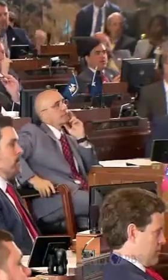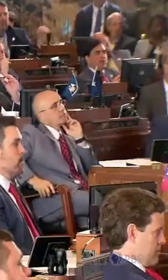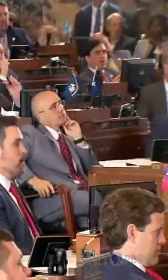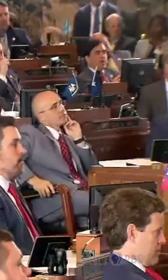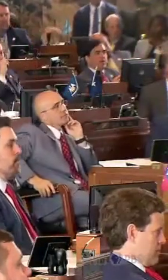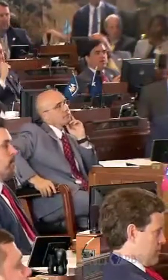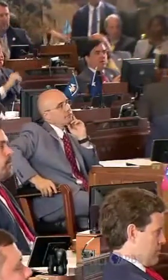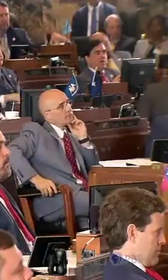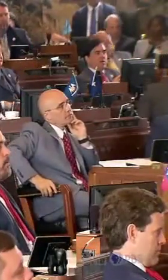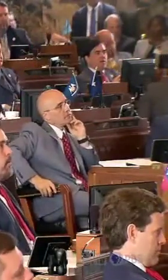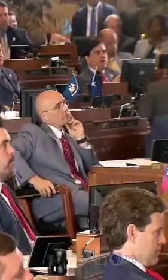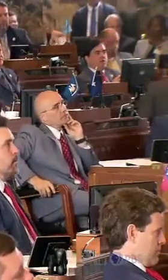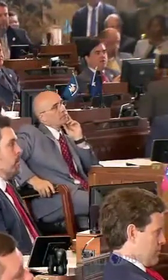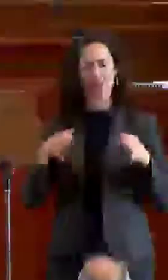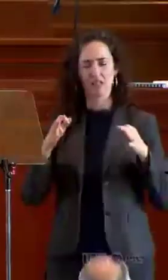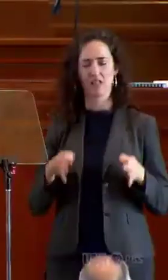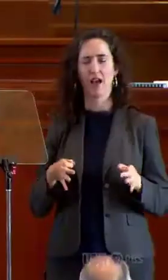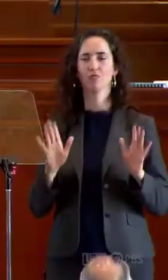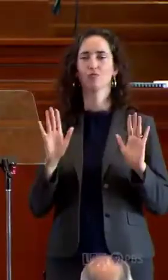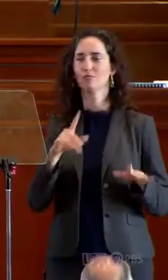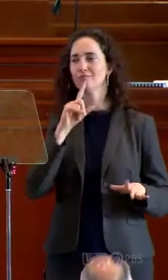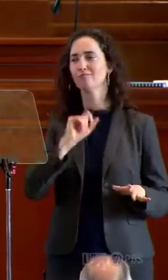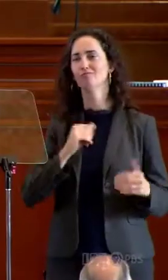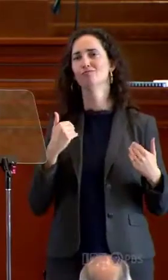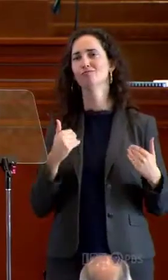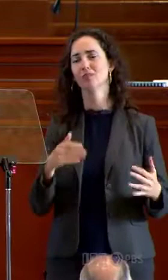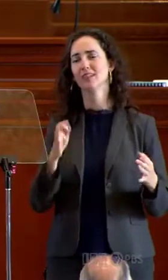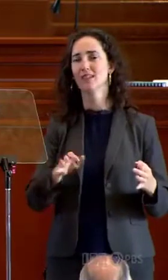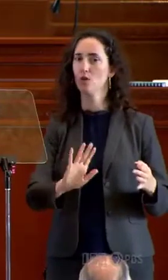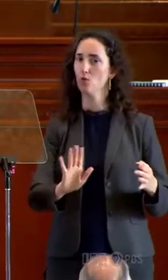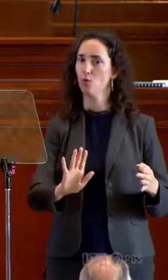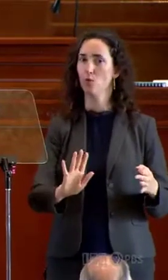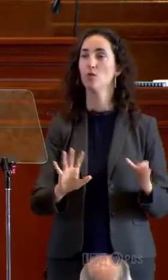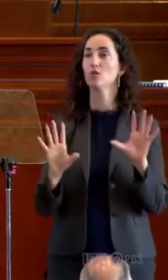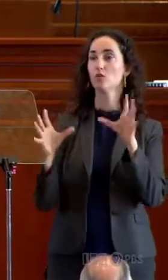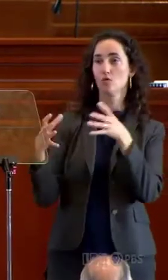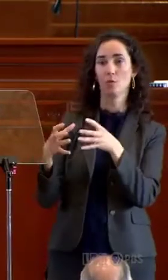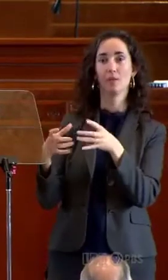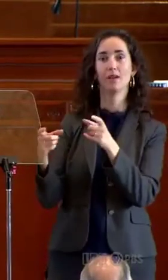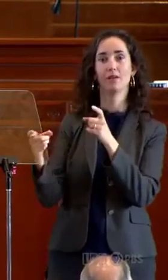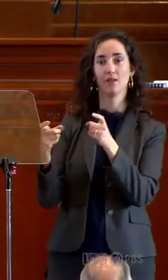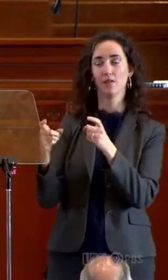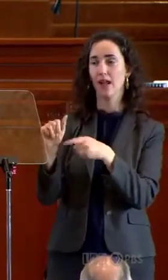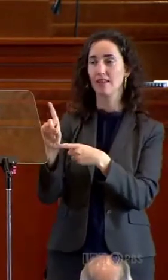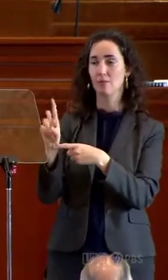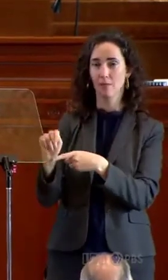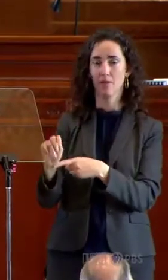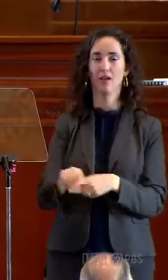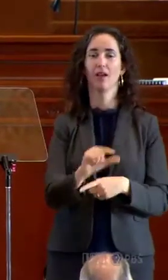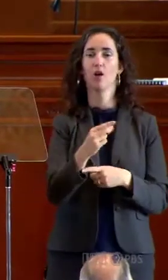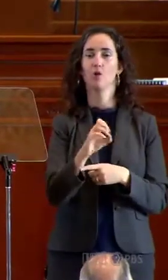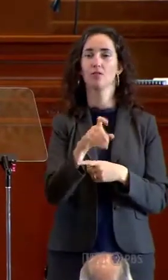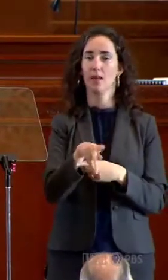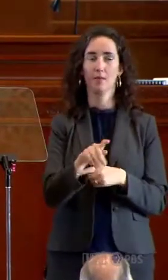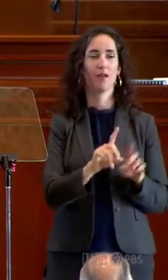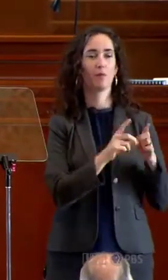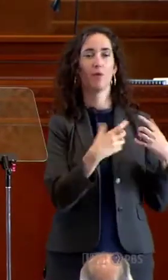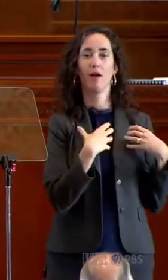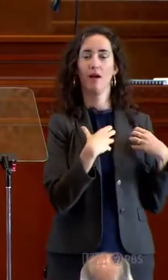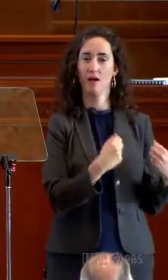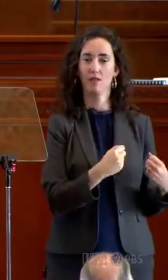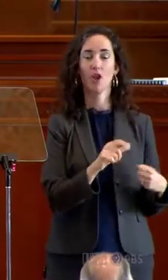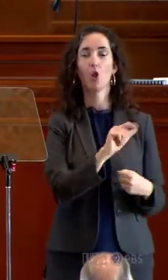This decision was certainly not made lightly. I have met with the Division of Administration, GOSEP, the Department of Health, and the Louisiana National